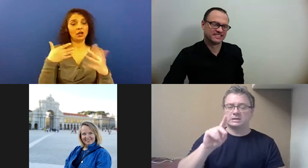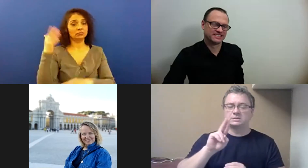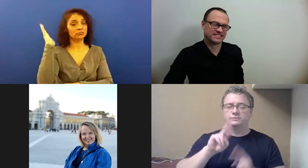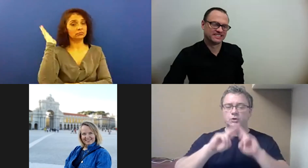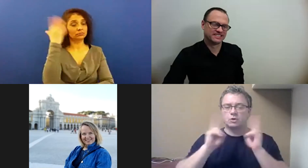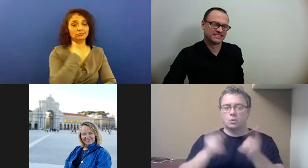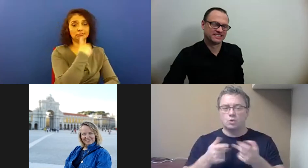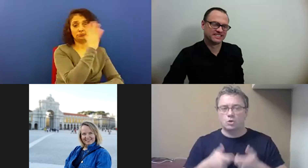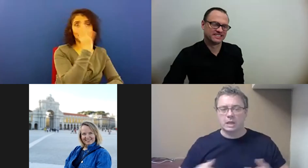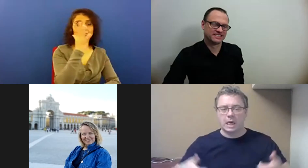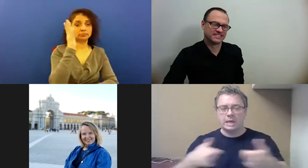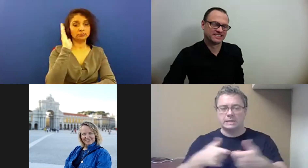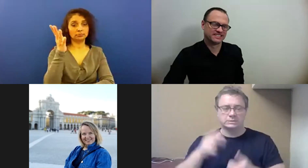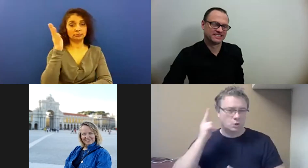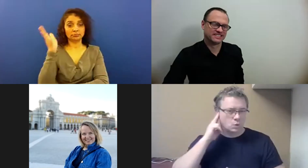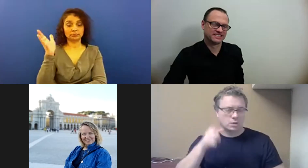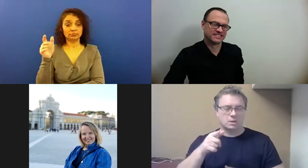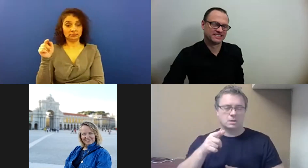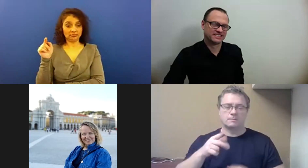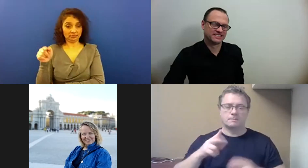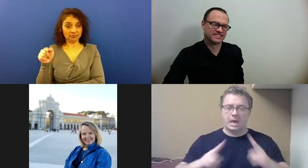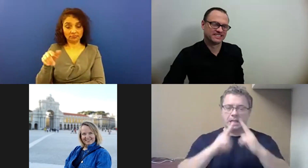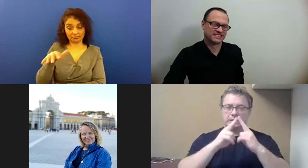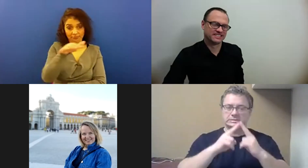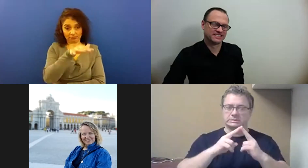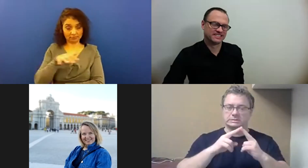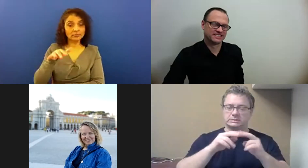at the recent World Federation of the Deaf conference.